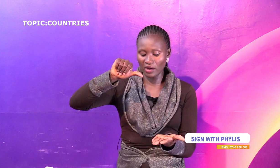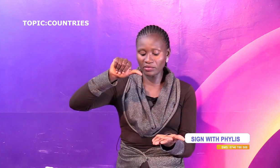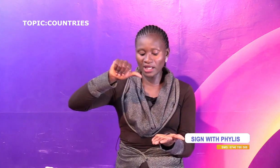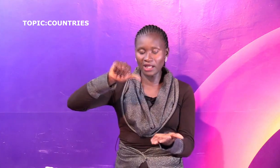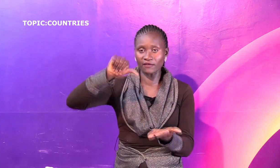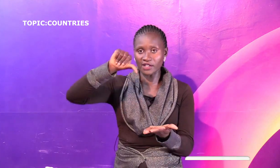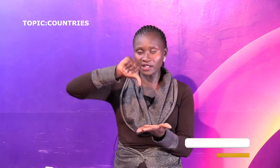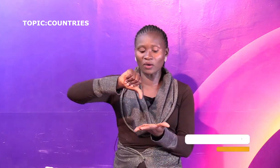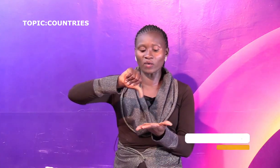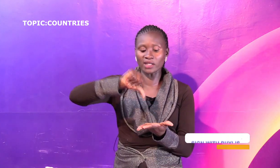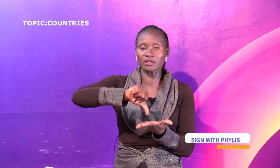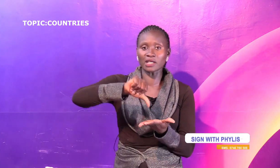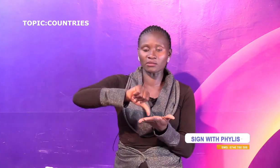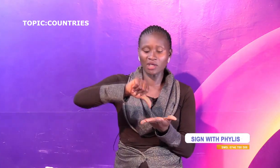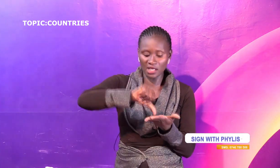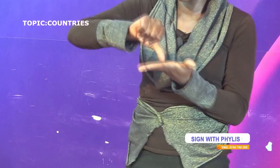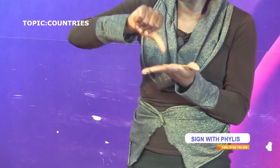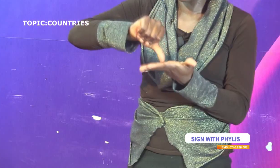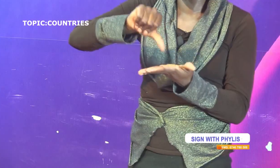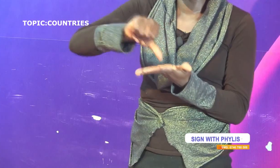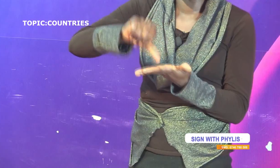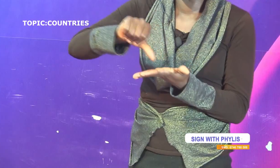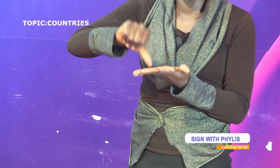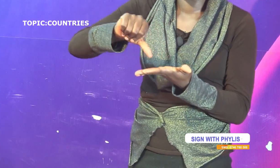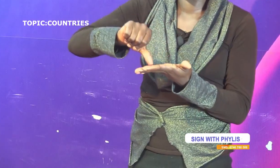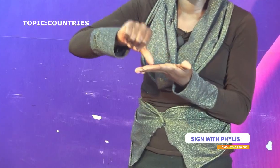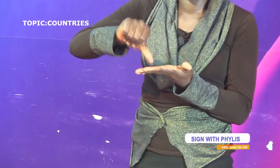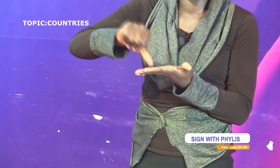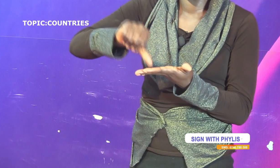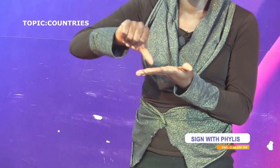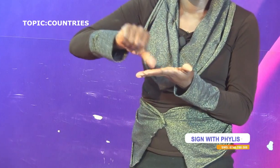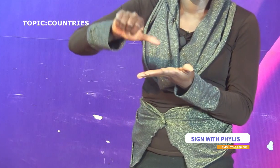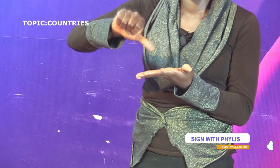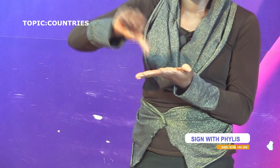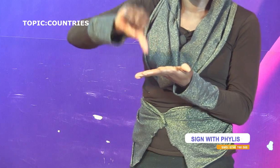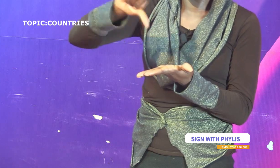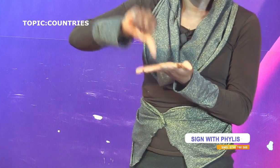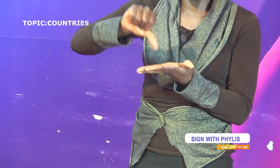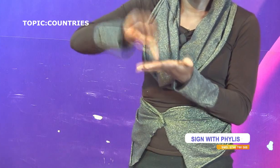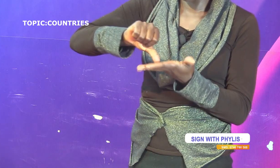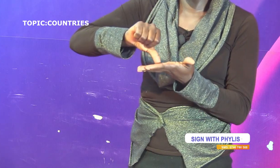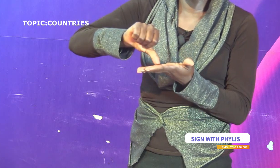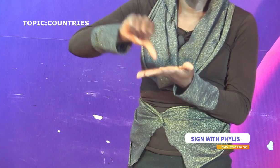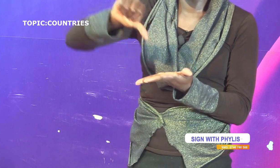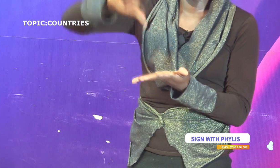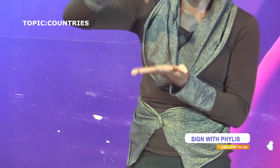thumbnail facing downwards, so just making it, you tap here on the fingers here, Iran, like this,